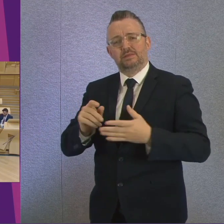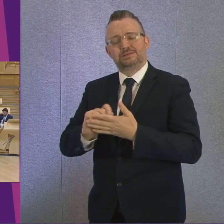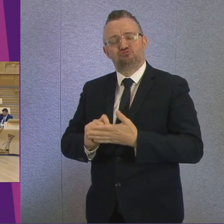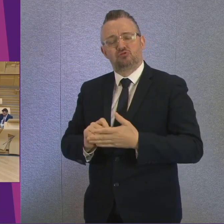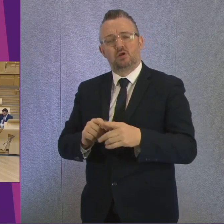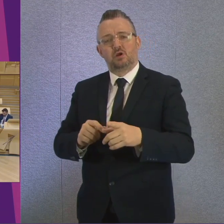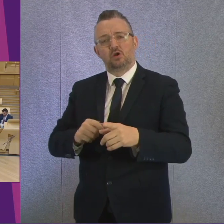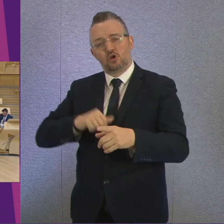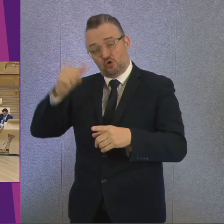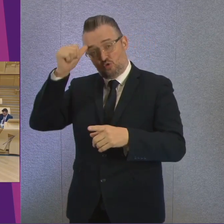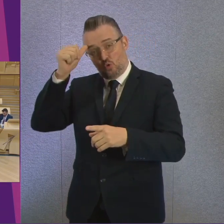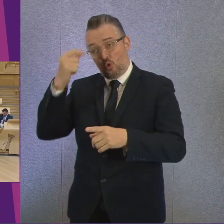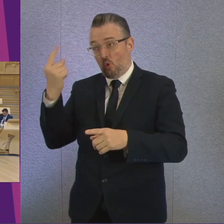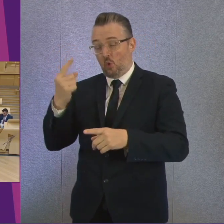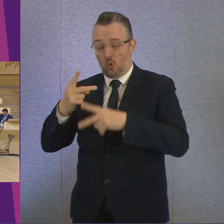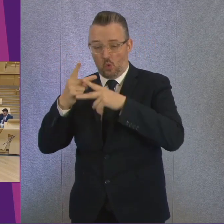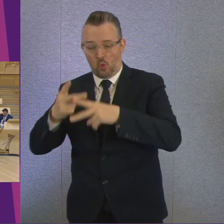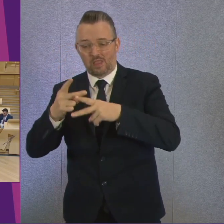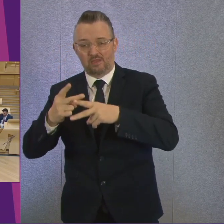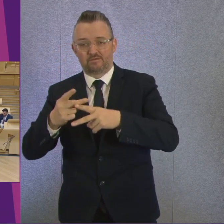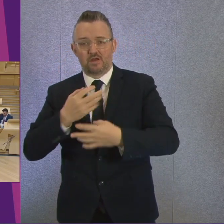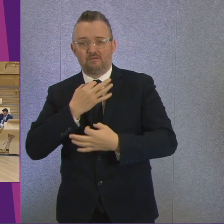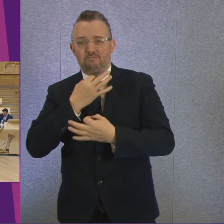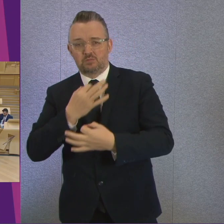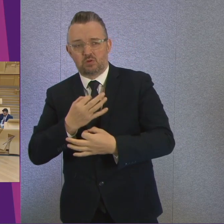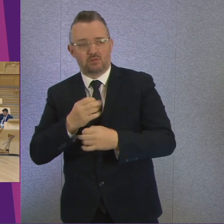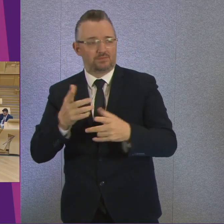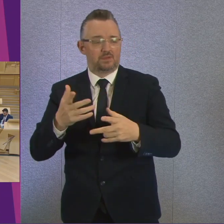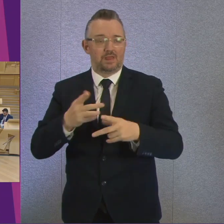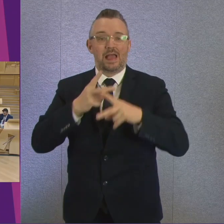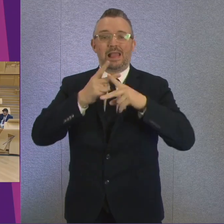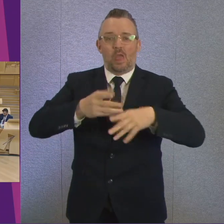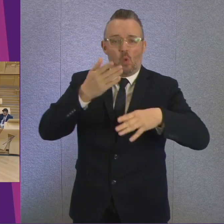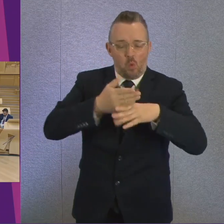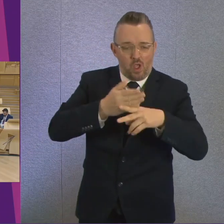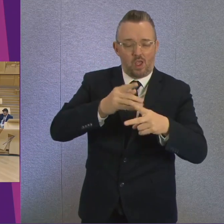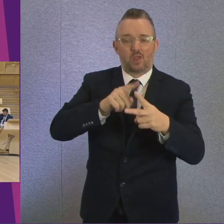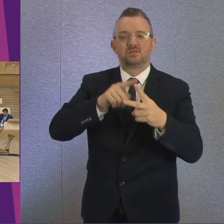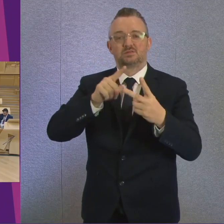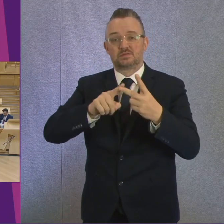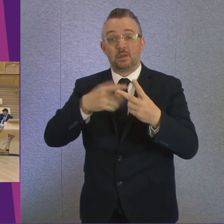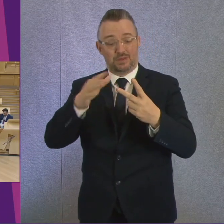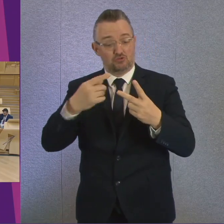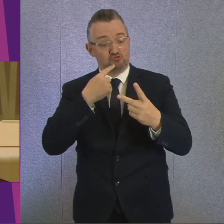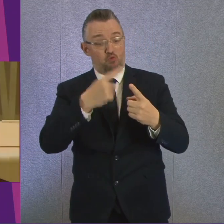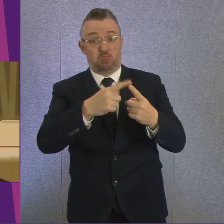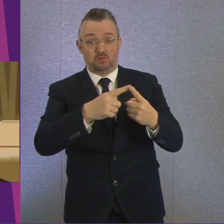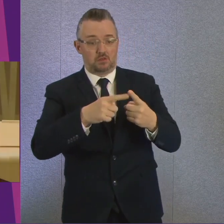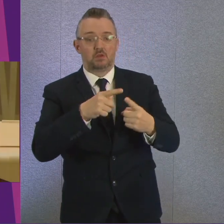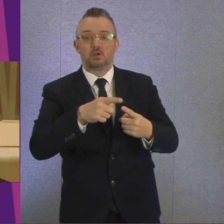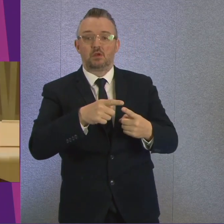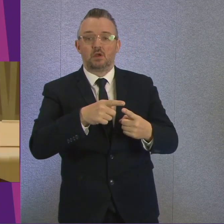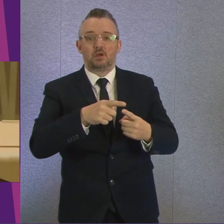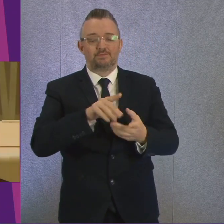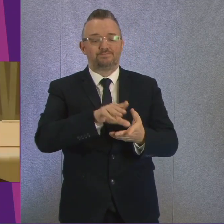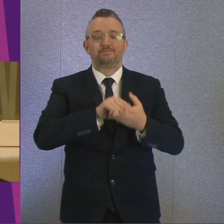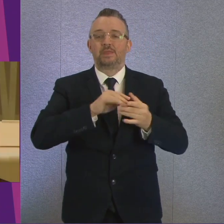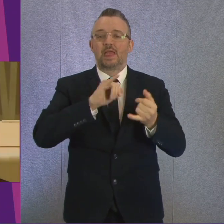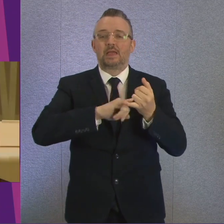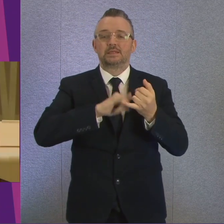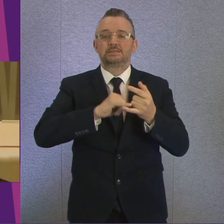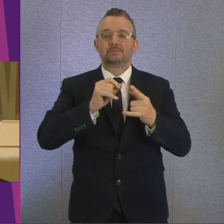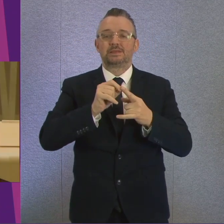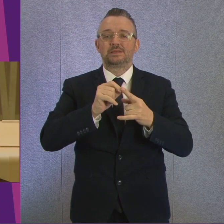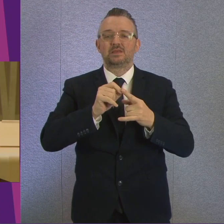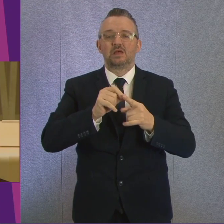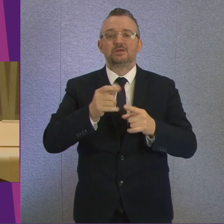including those caring for the most vulnerable in our community, such as care workers, who have previously been told they will only be entitled to statutory sick pay